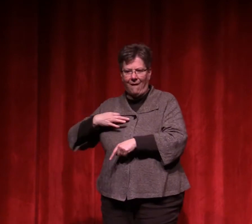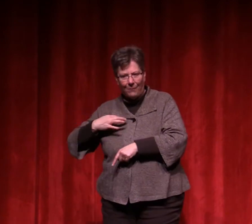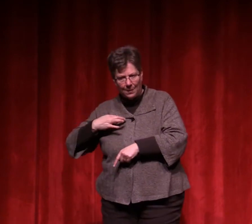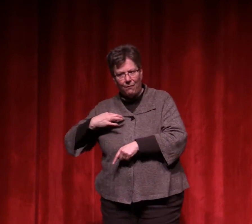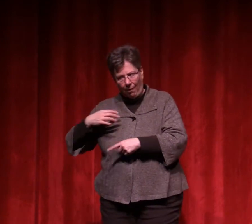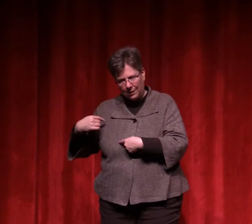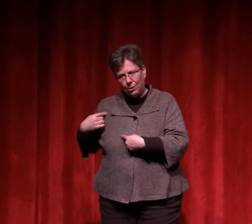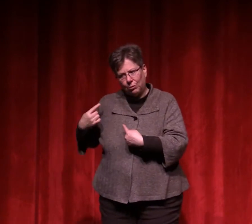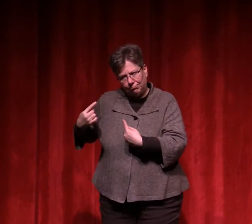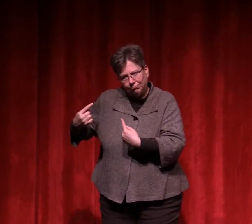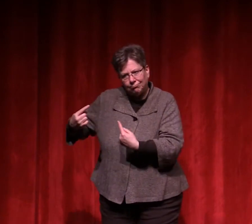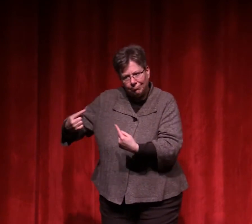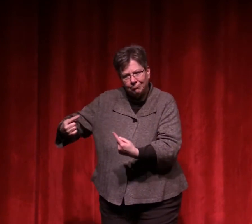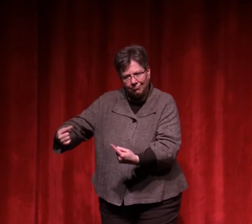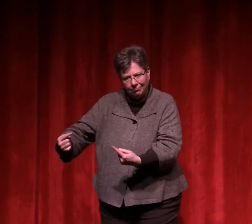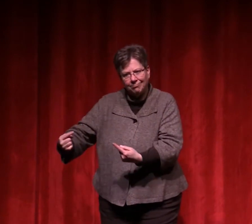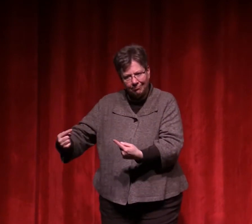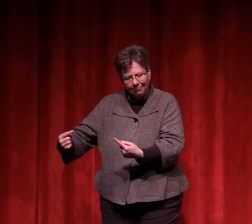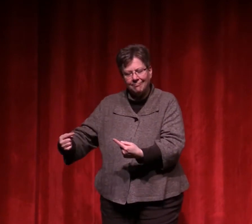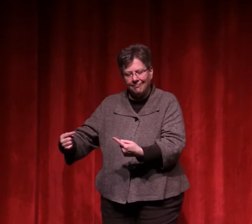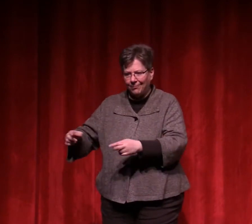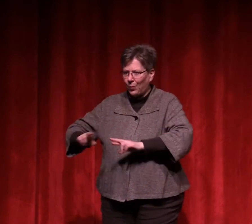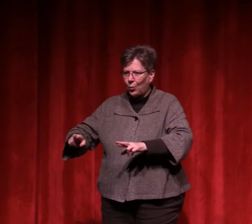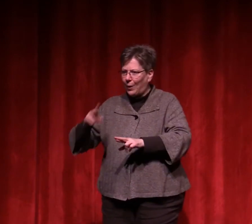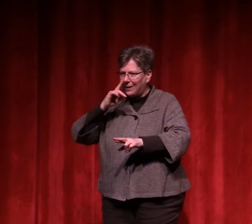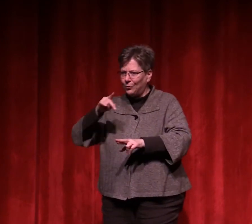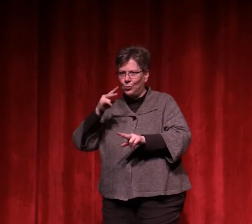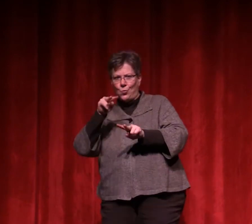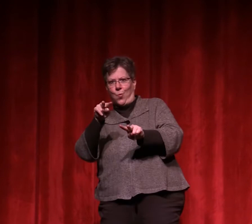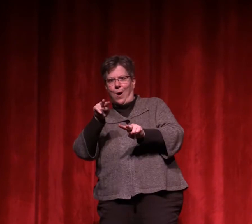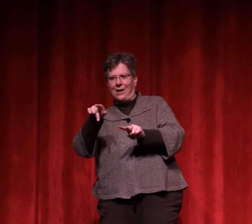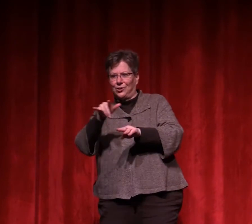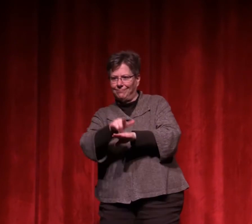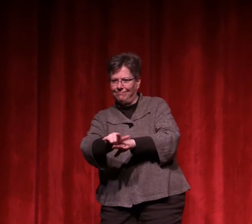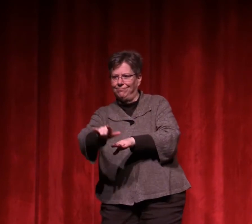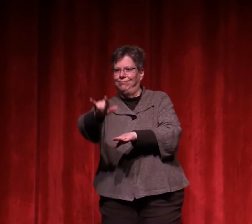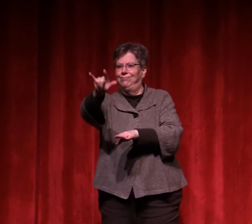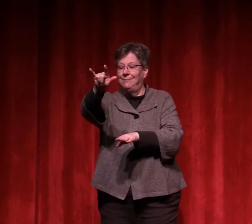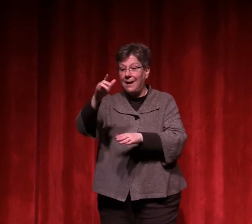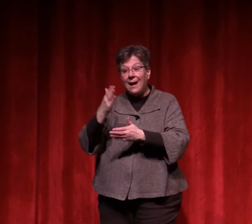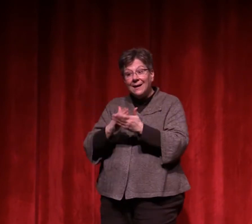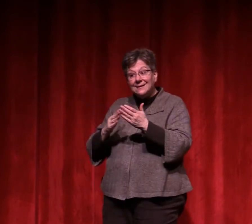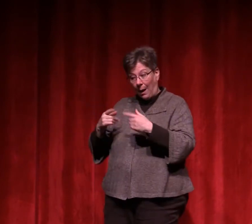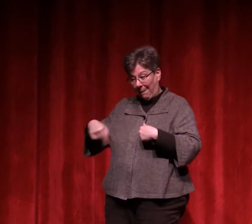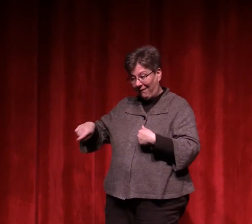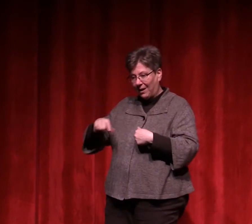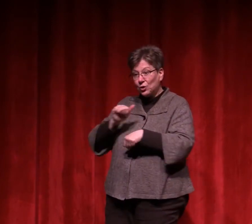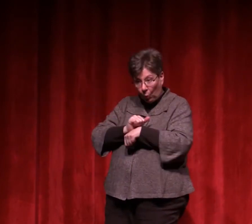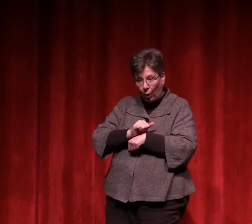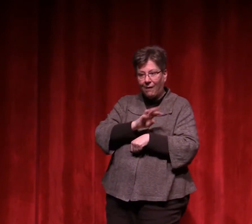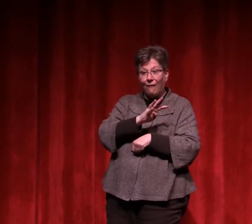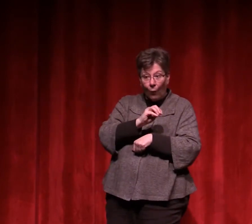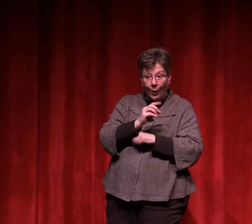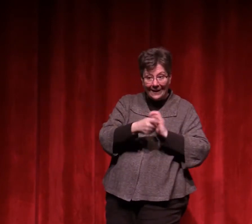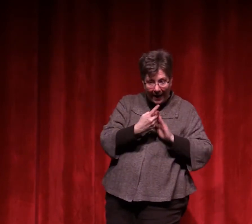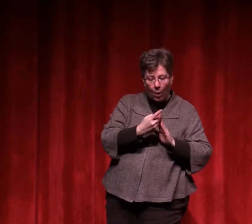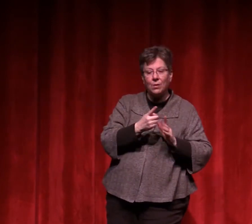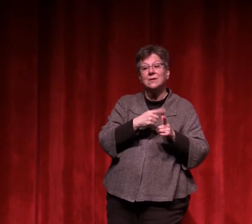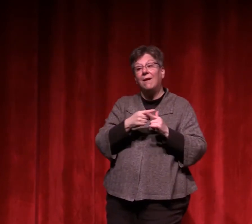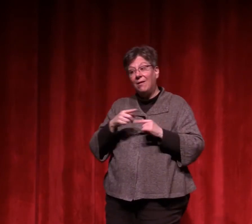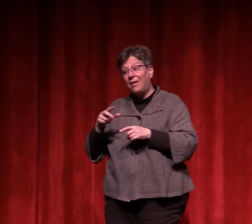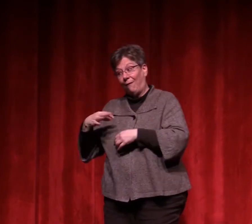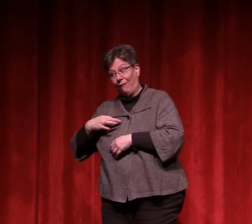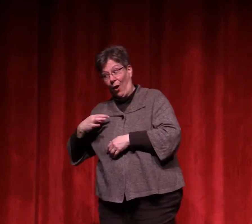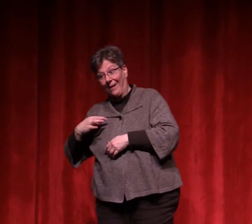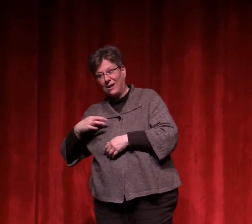volunteers there that had put, some of us were working 40 hours a day and volunteering 30 or 40 hours on top of that, and it was